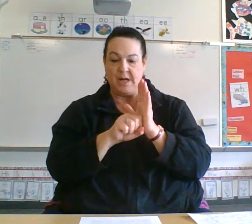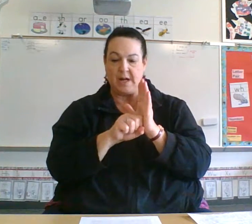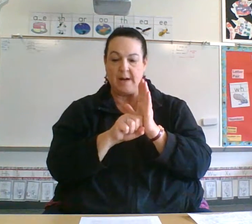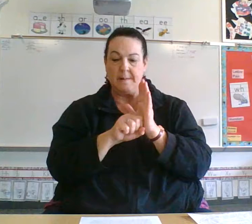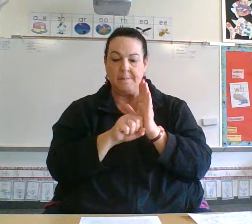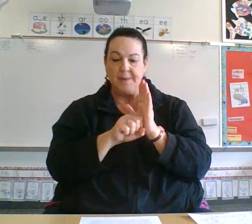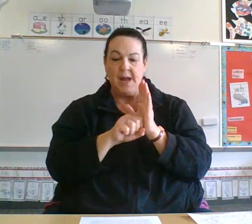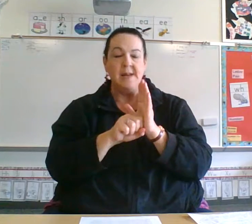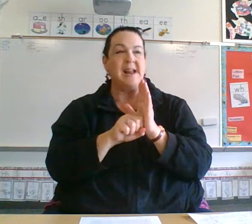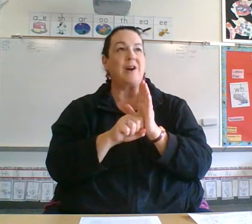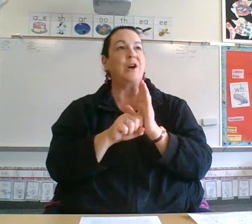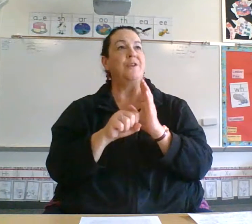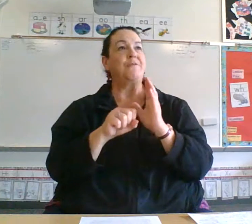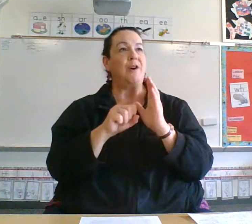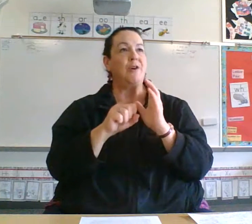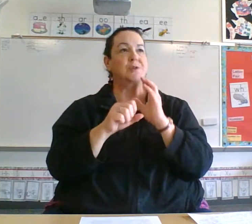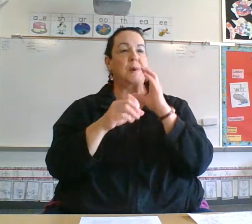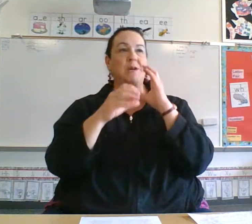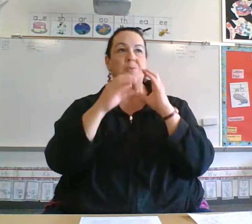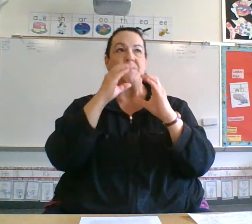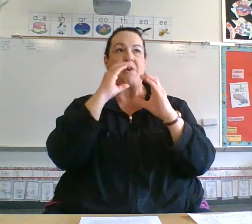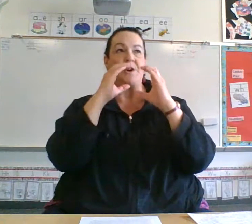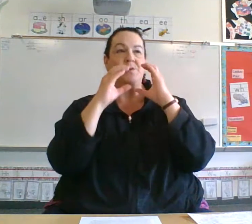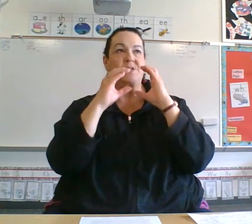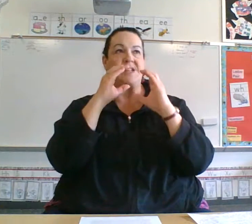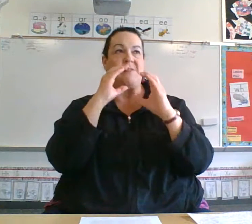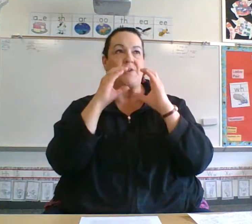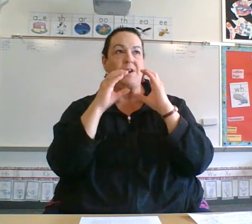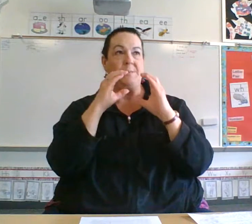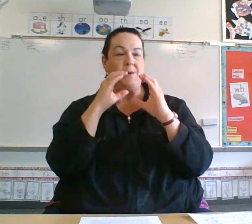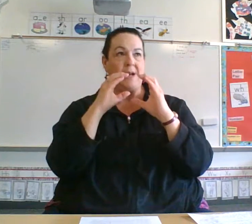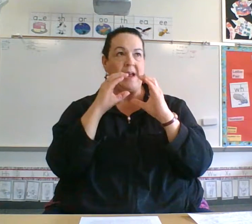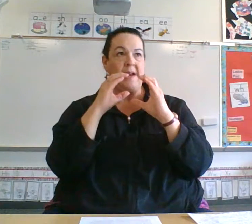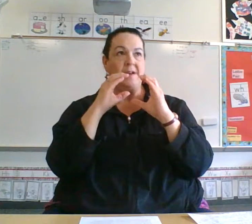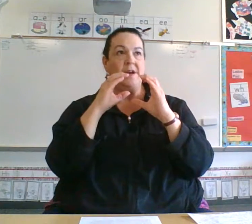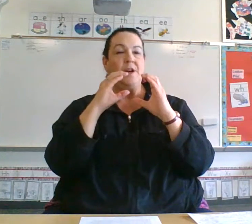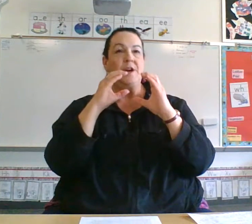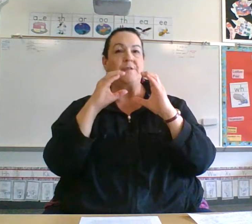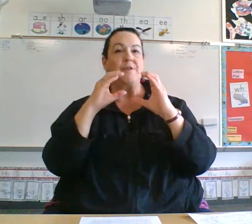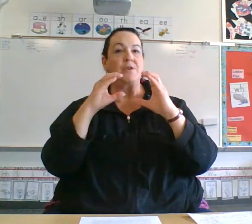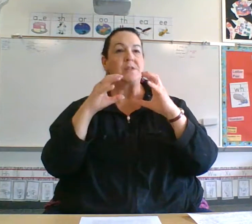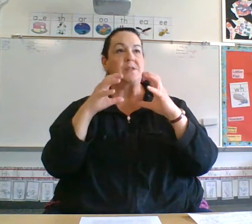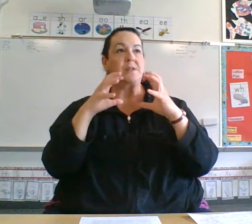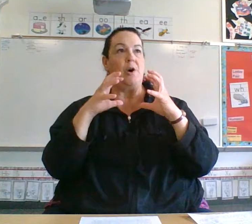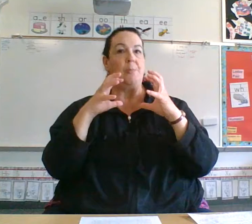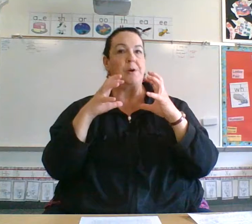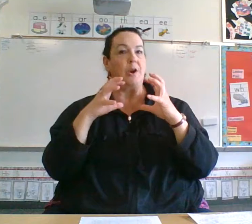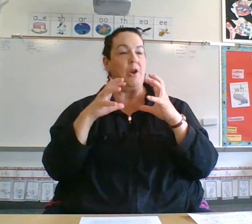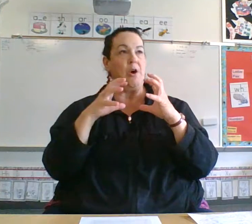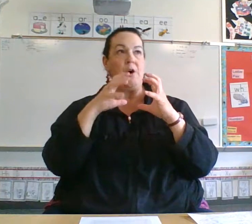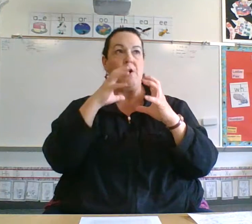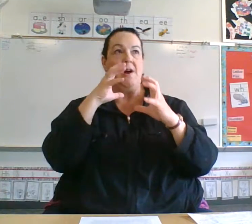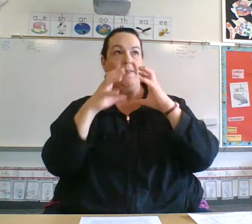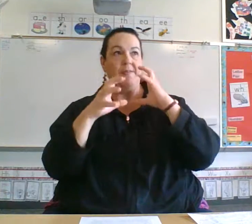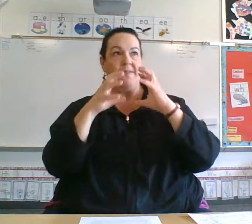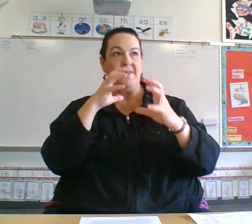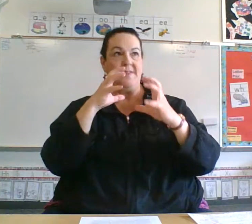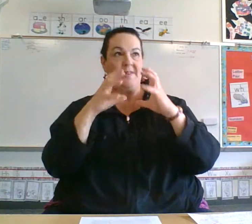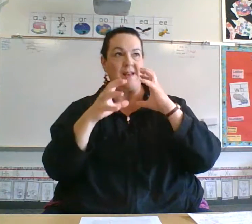ending. Now converse, because we've already used C for communicate, converse is the open claw, that